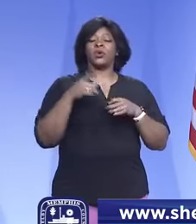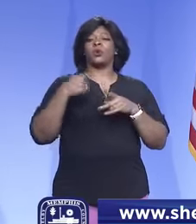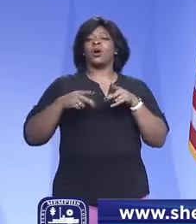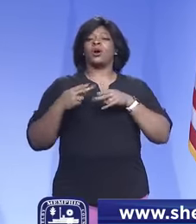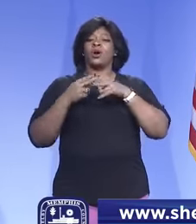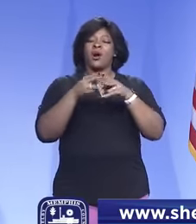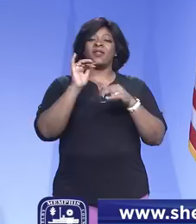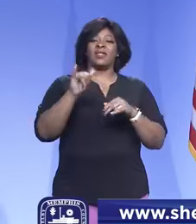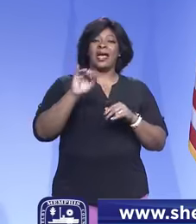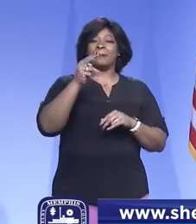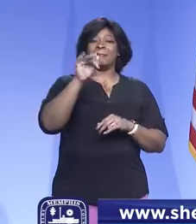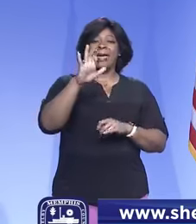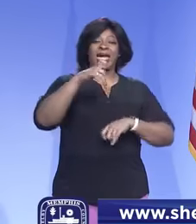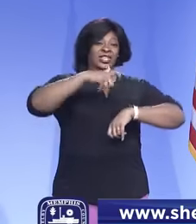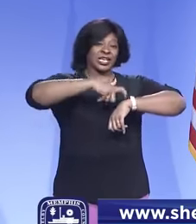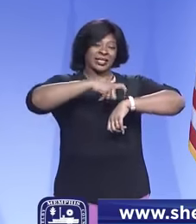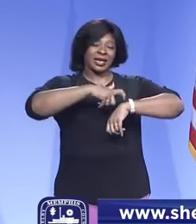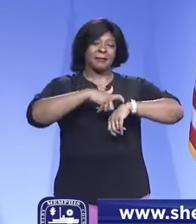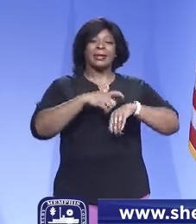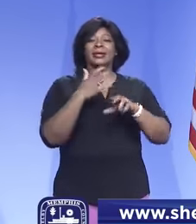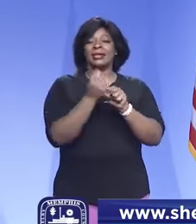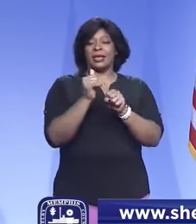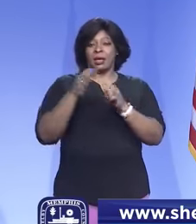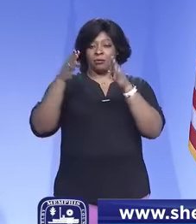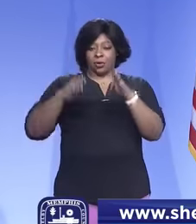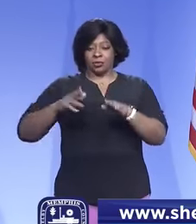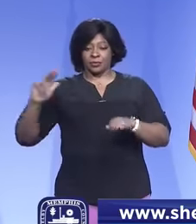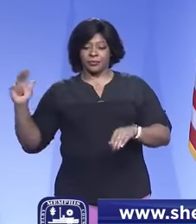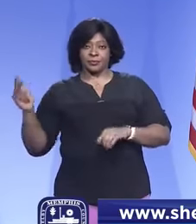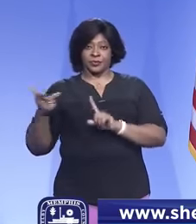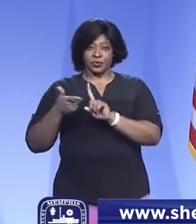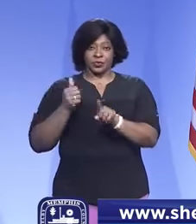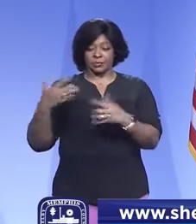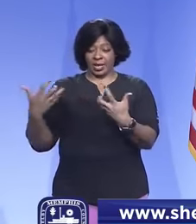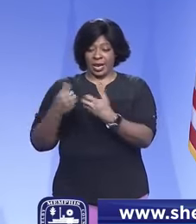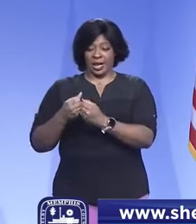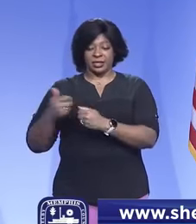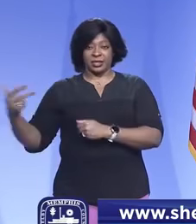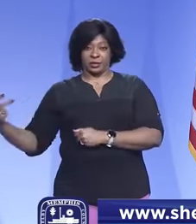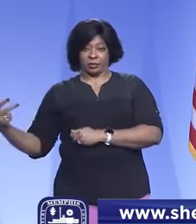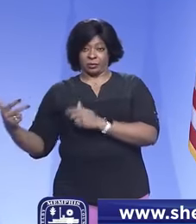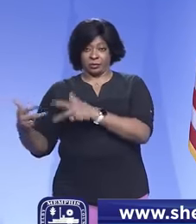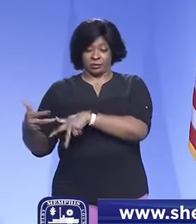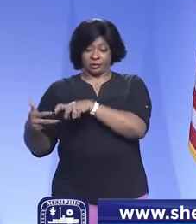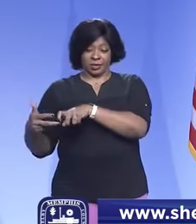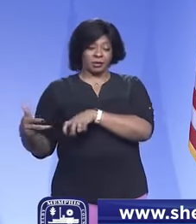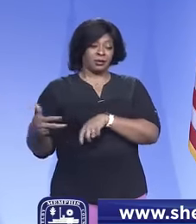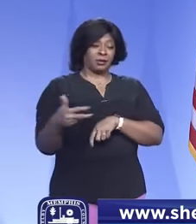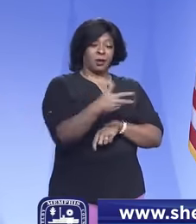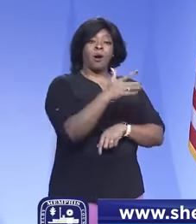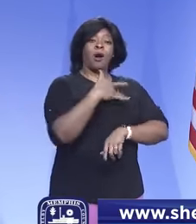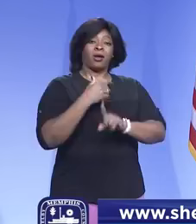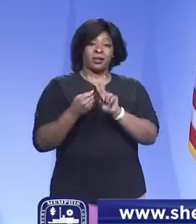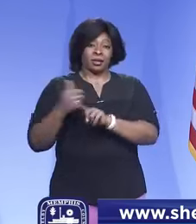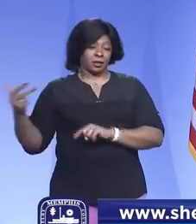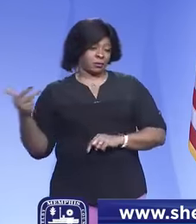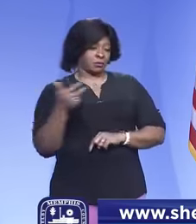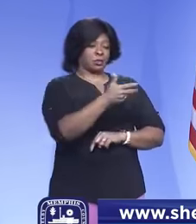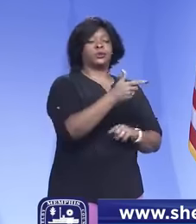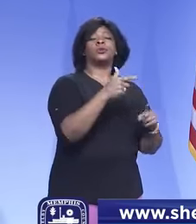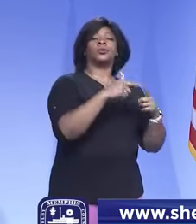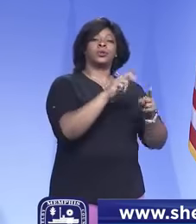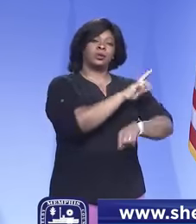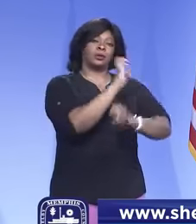call that magical hour of getting a person from either an accident scene or from a heart attack into the emergency